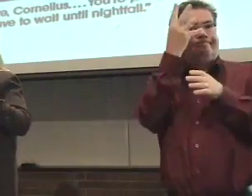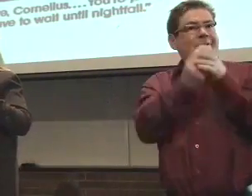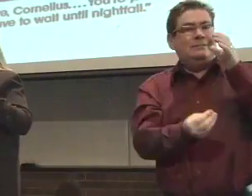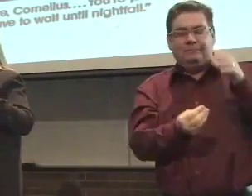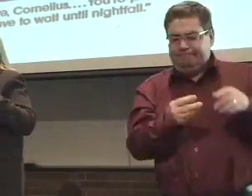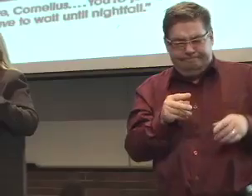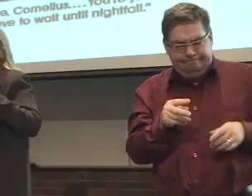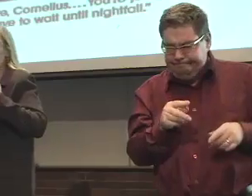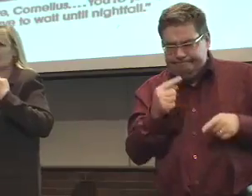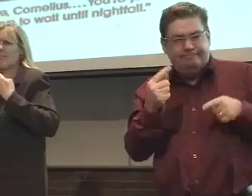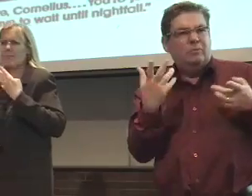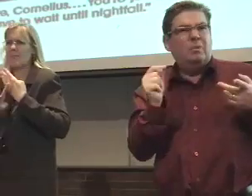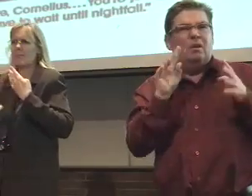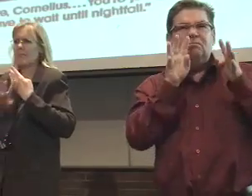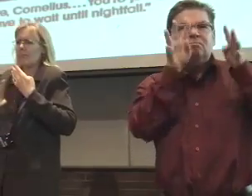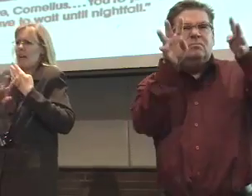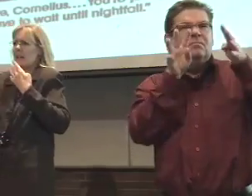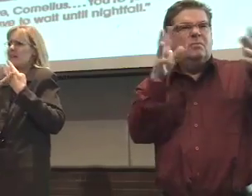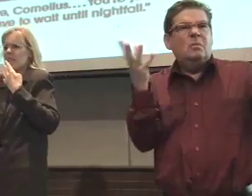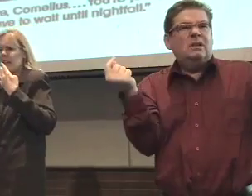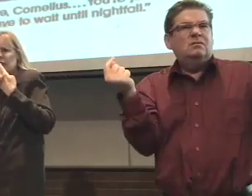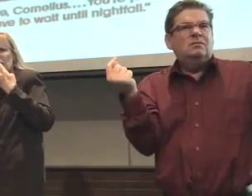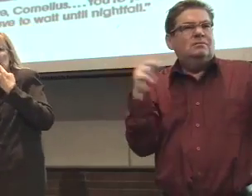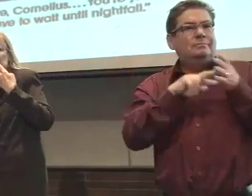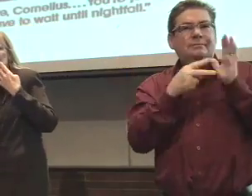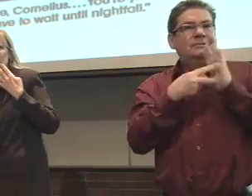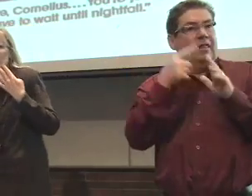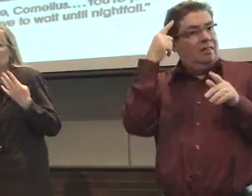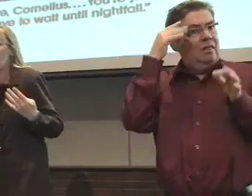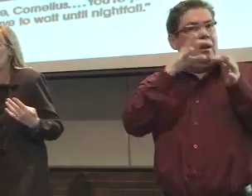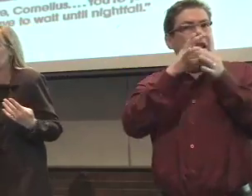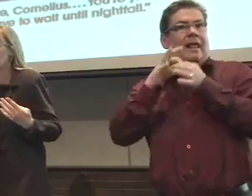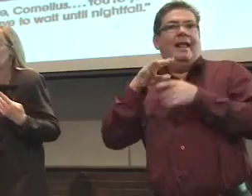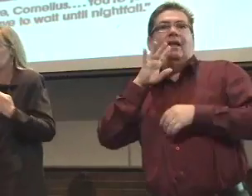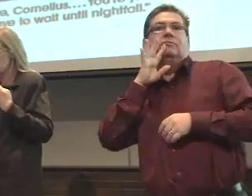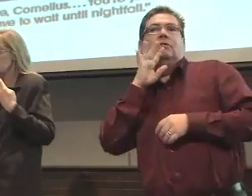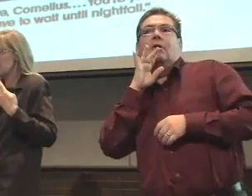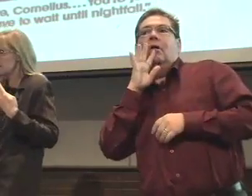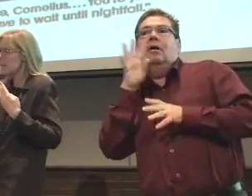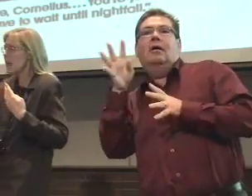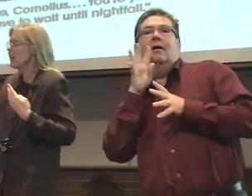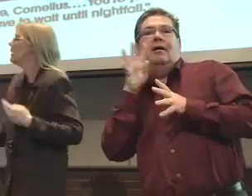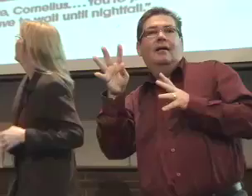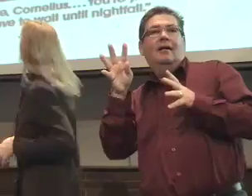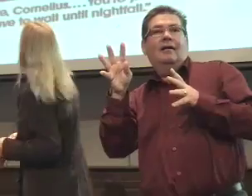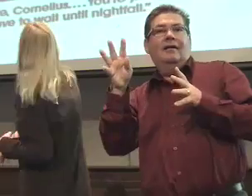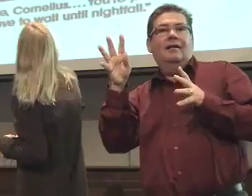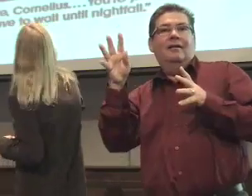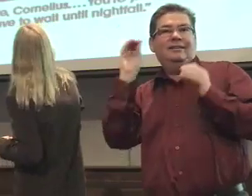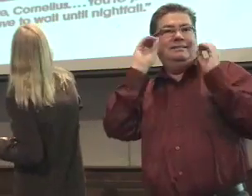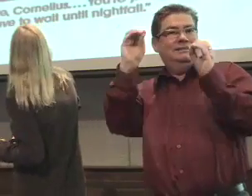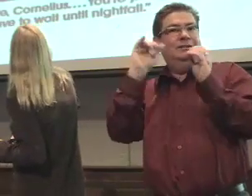You know, not necessarily know that means there's someone talking in it, to directly say.